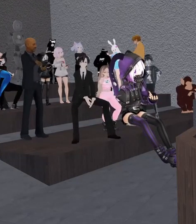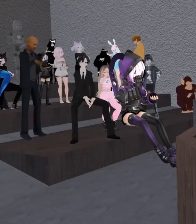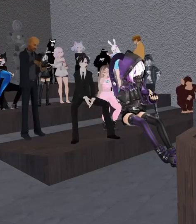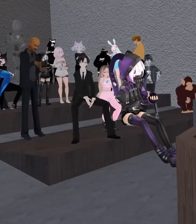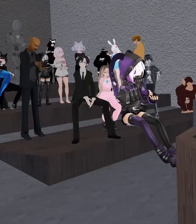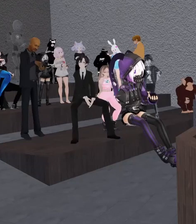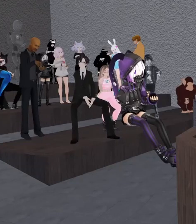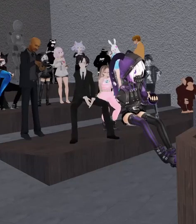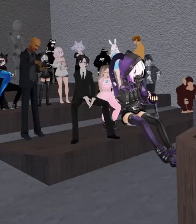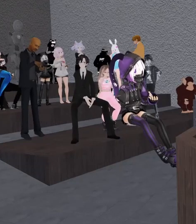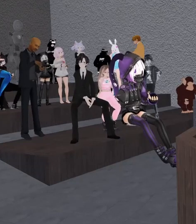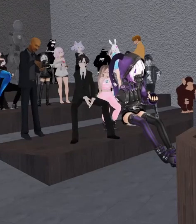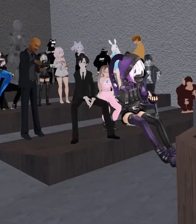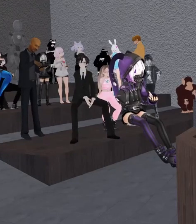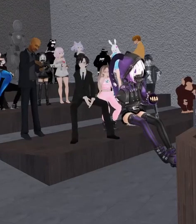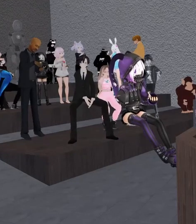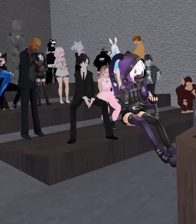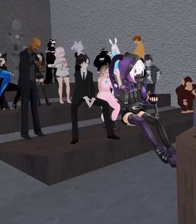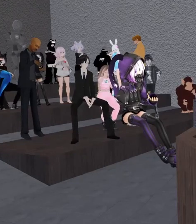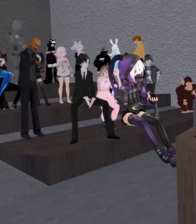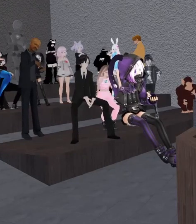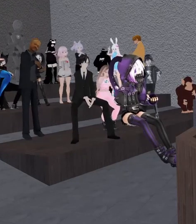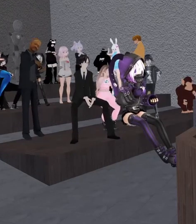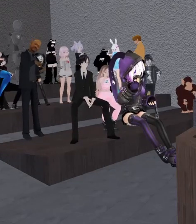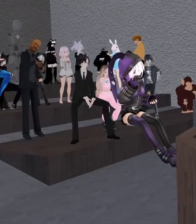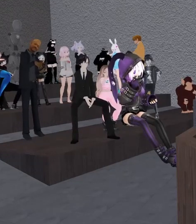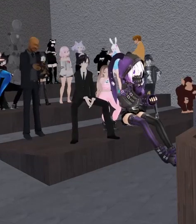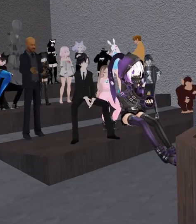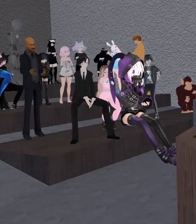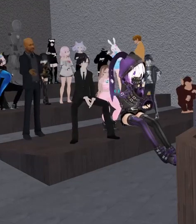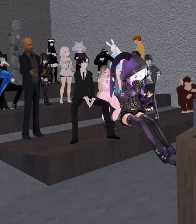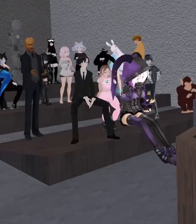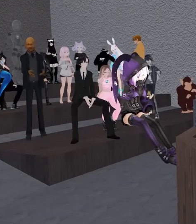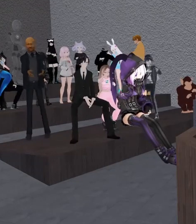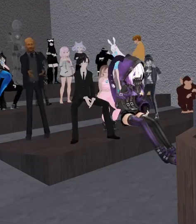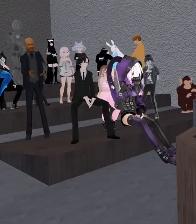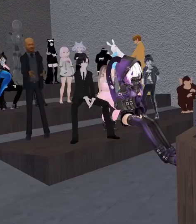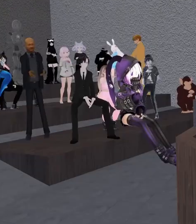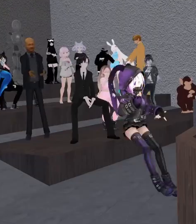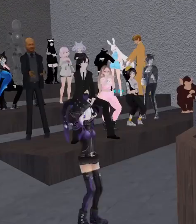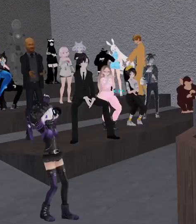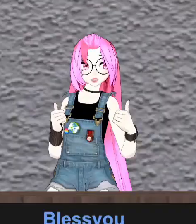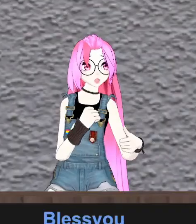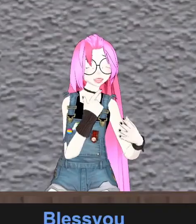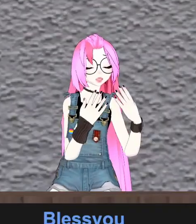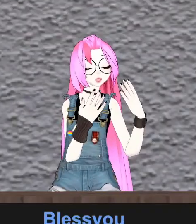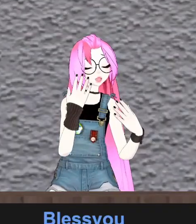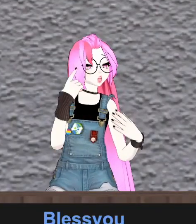Yeah, like that. Pardon me, excuse me, sorry. It's a good one. All right, awesome. So thank you guys all for